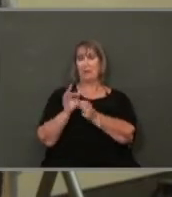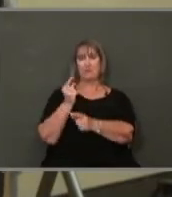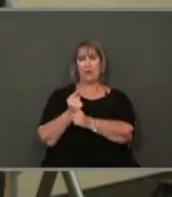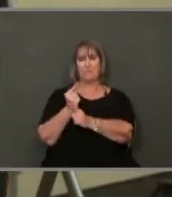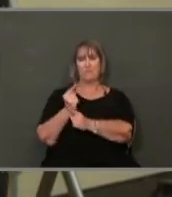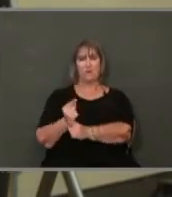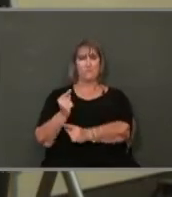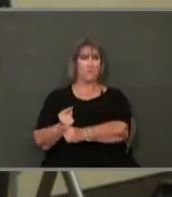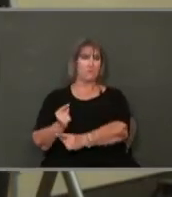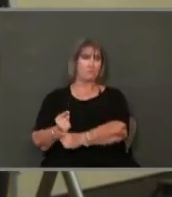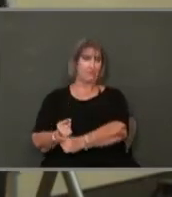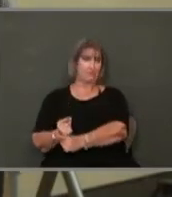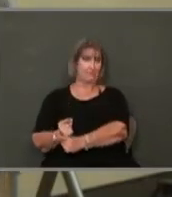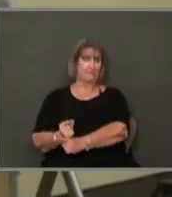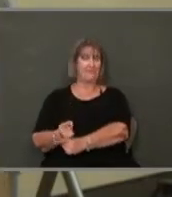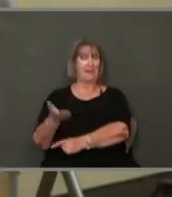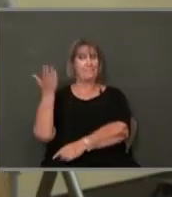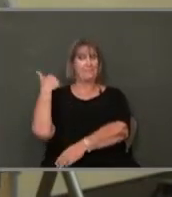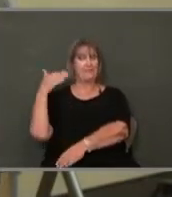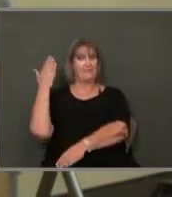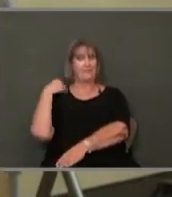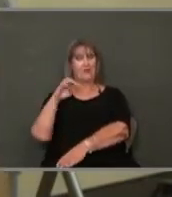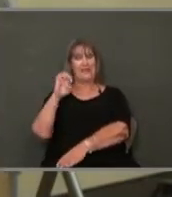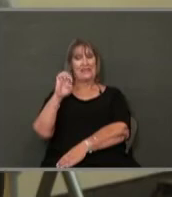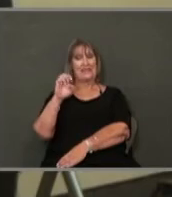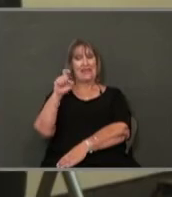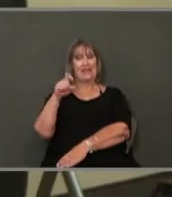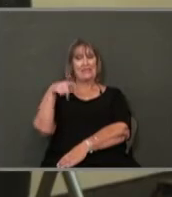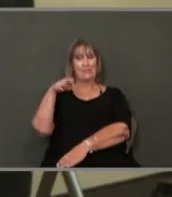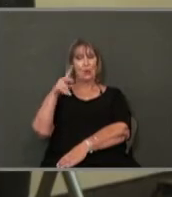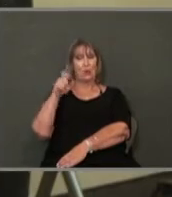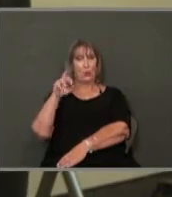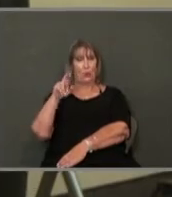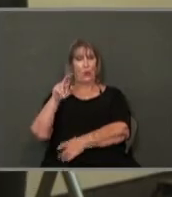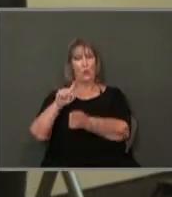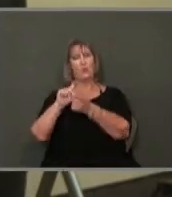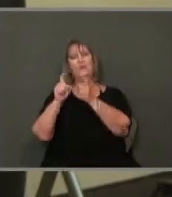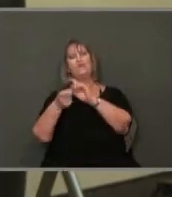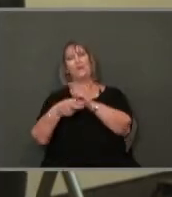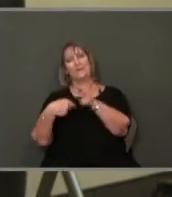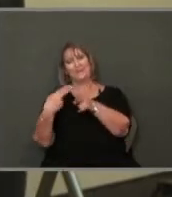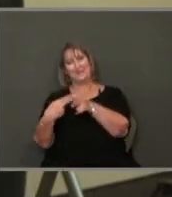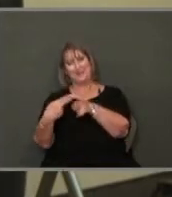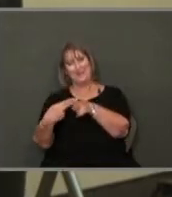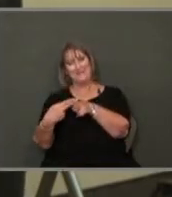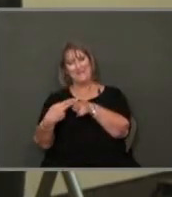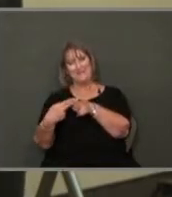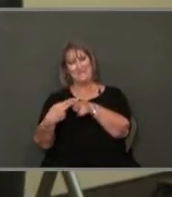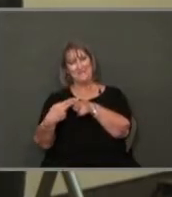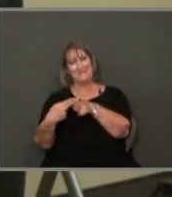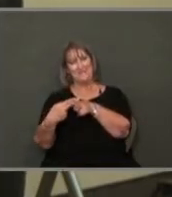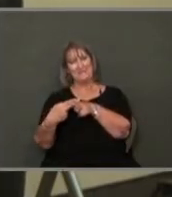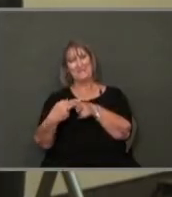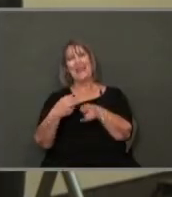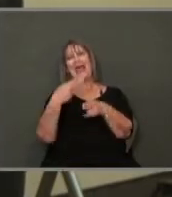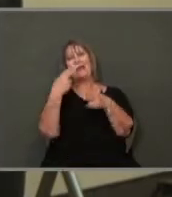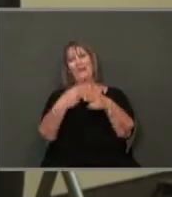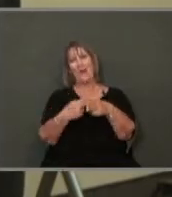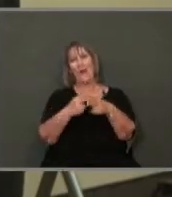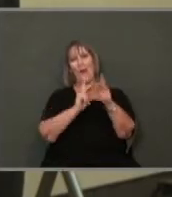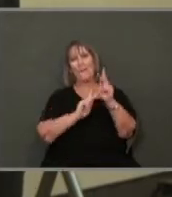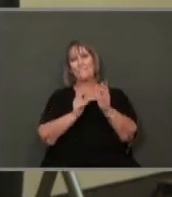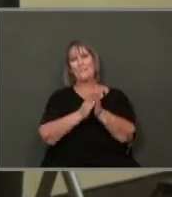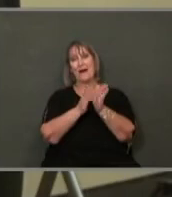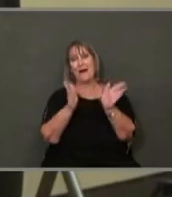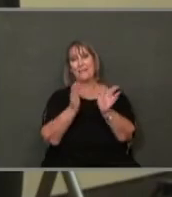be the Explorers, and we dropped that. Yeah, we dropped that and went to the Public Safety Corps. But you